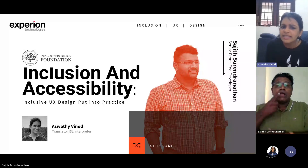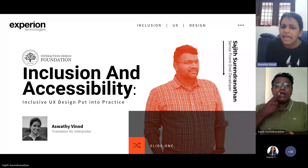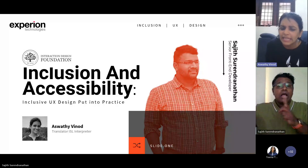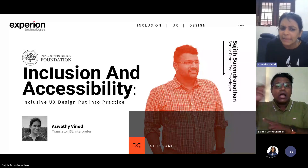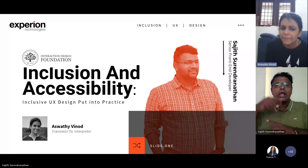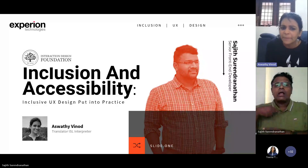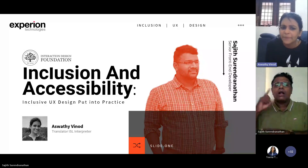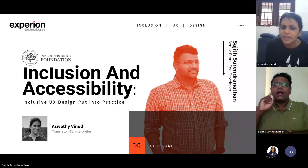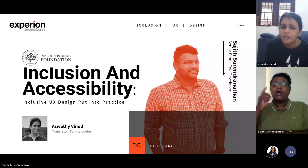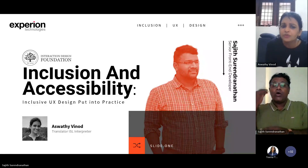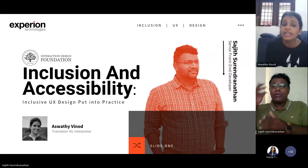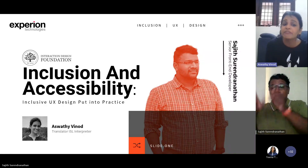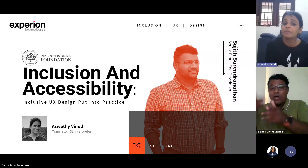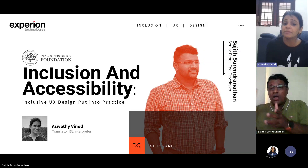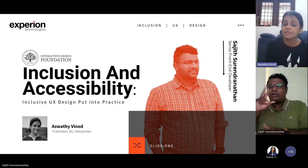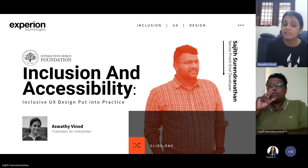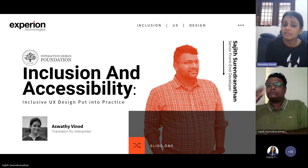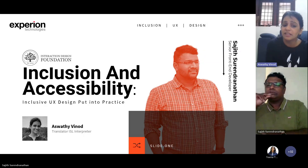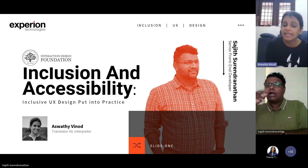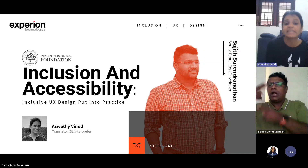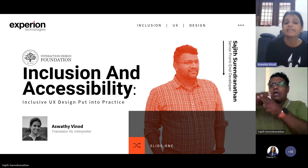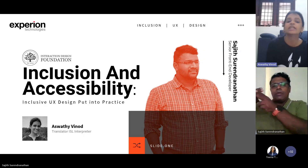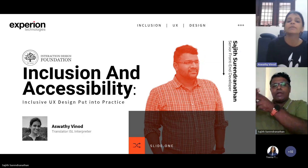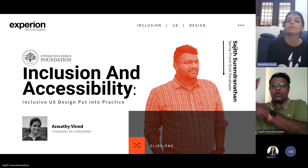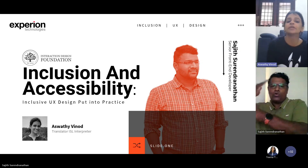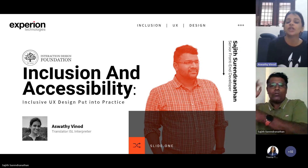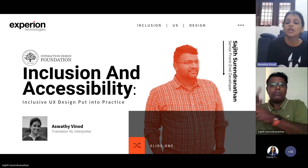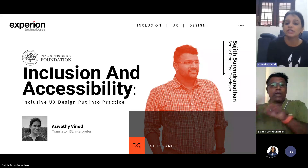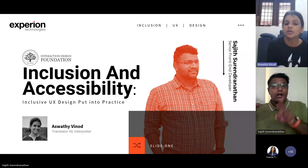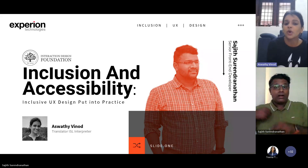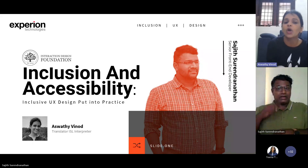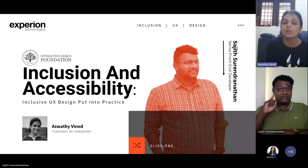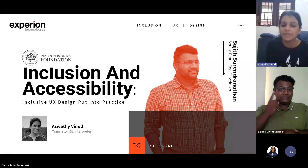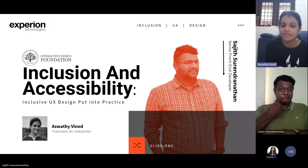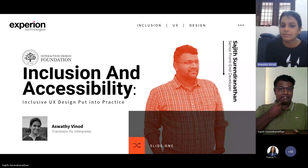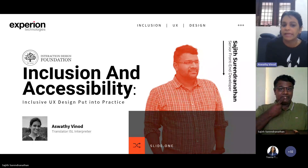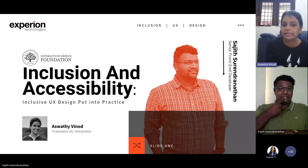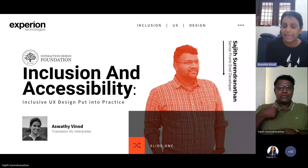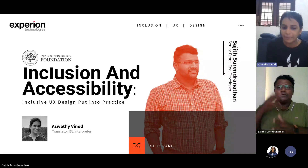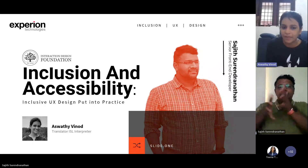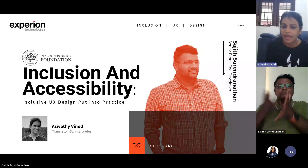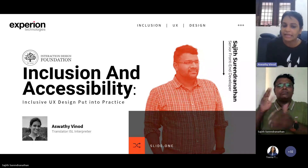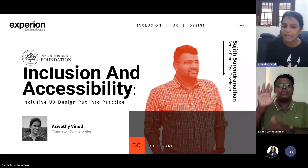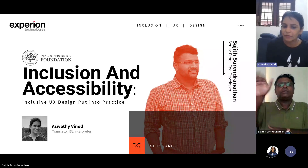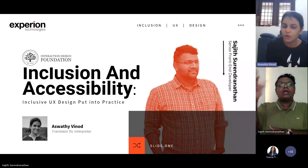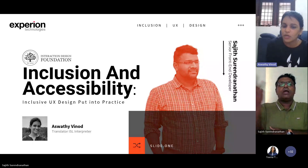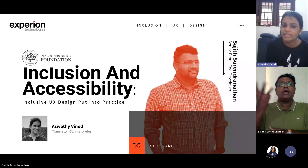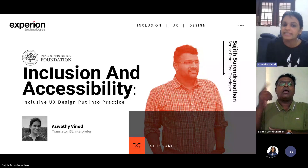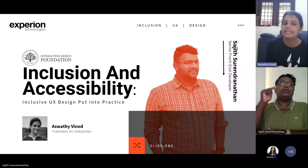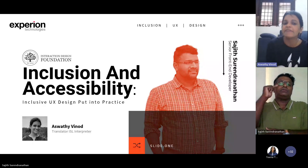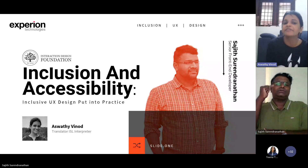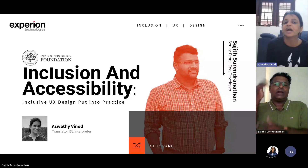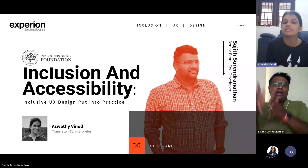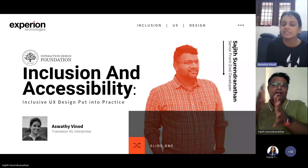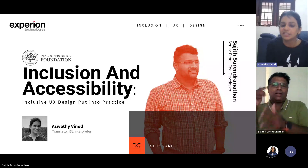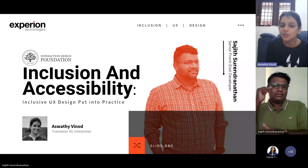think is a sign name? For deaf people, like hearing people, we cannot call a person by a name. And therefore, it